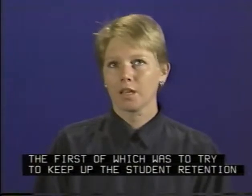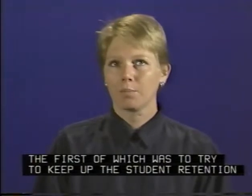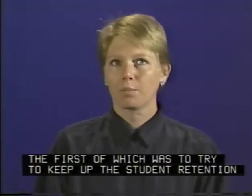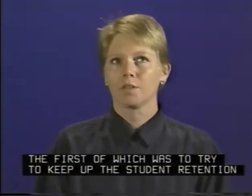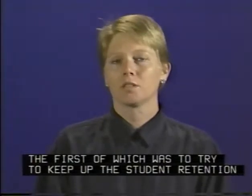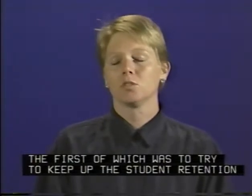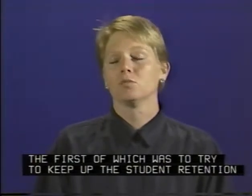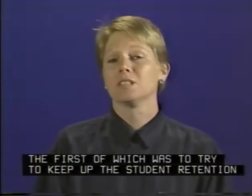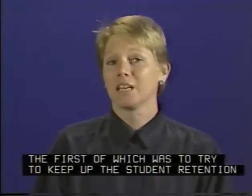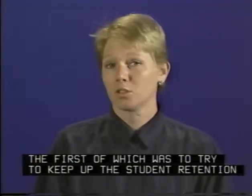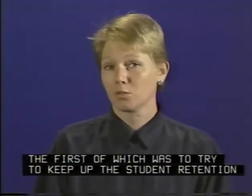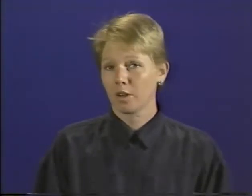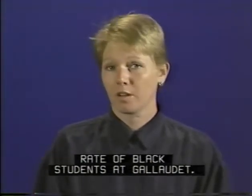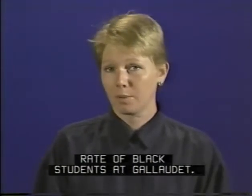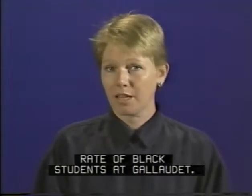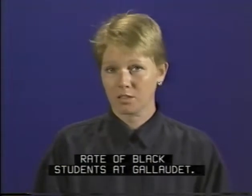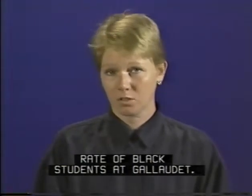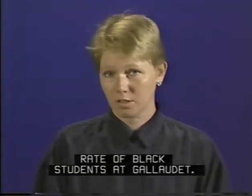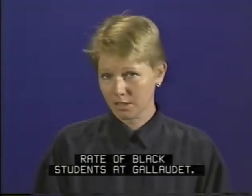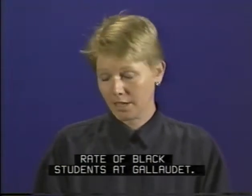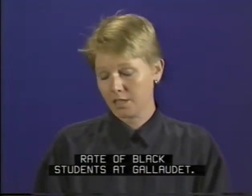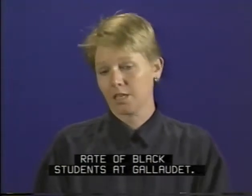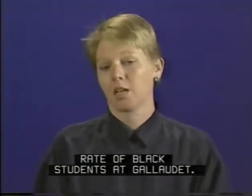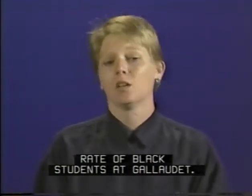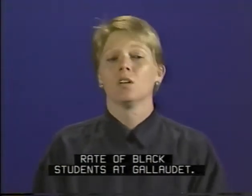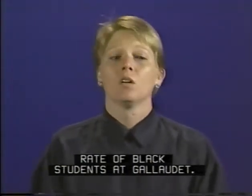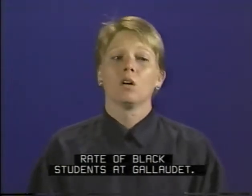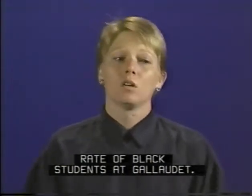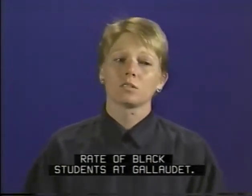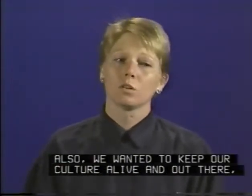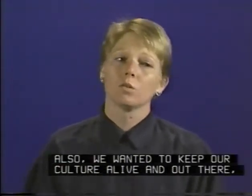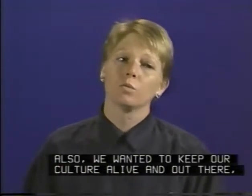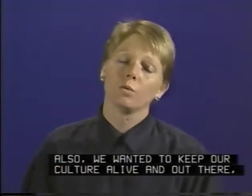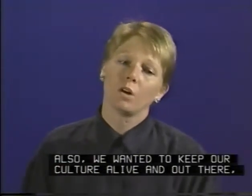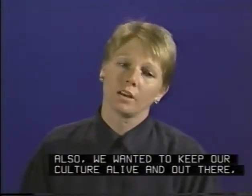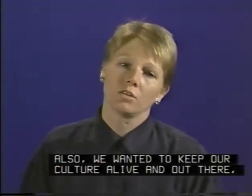try to keep up the student retention rate of black students at Gallaudet. Also, we wanted